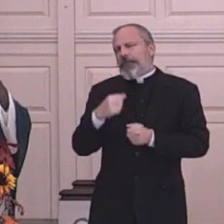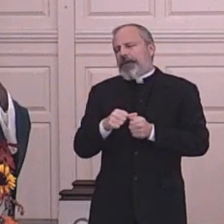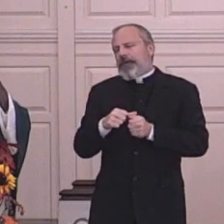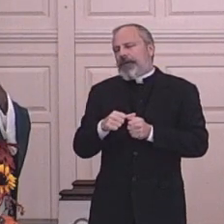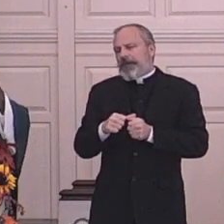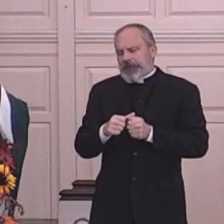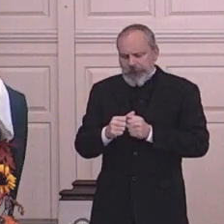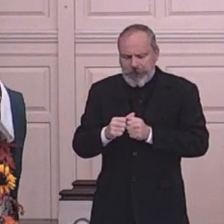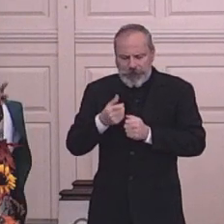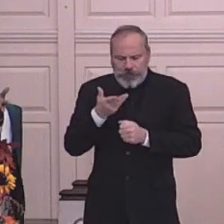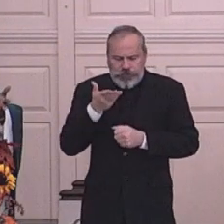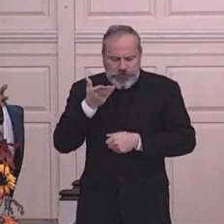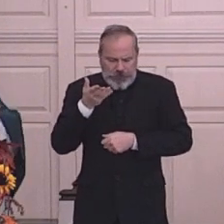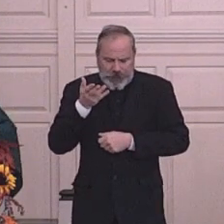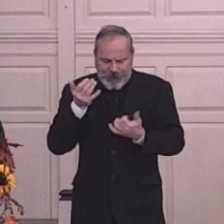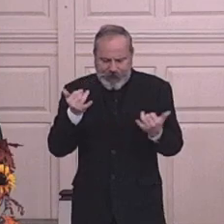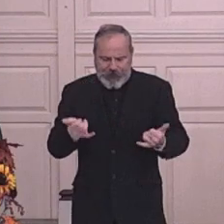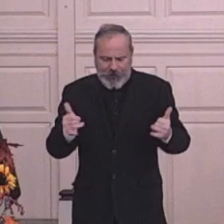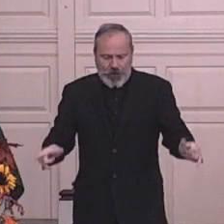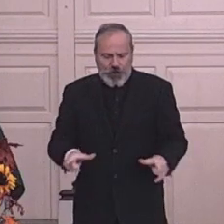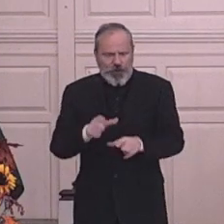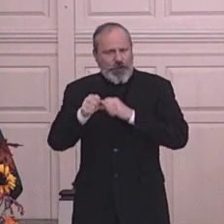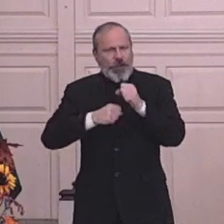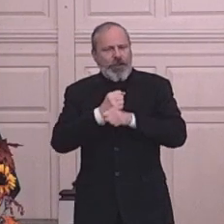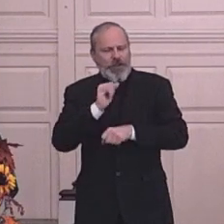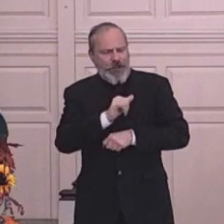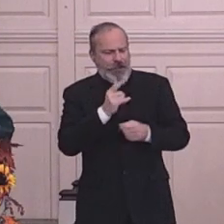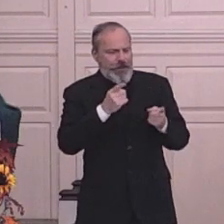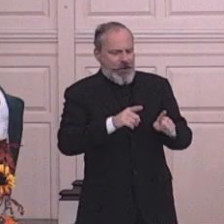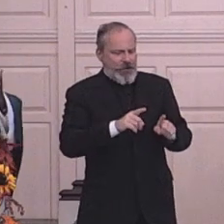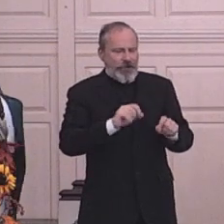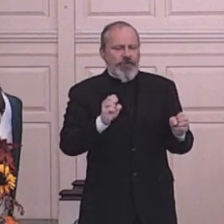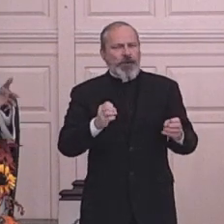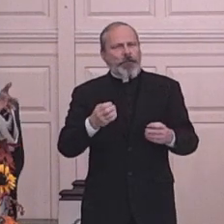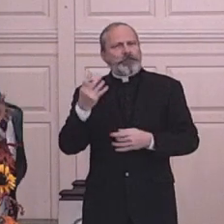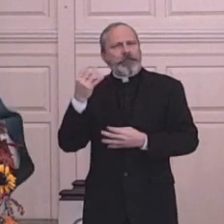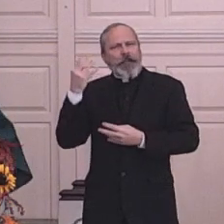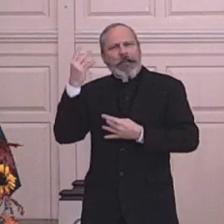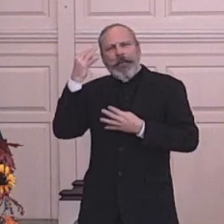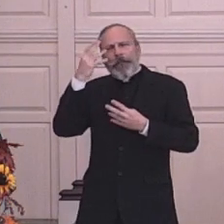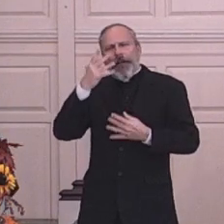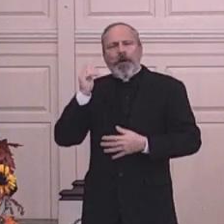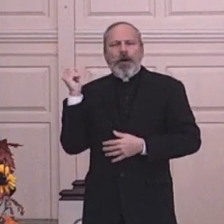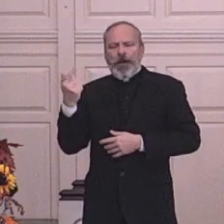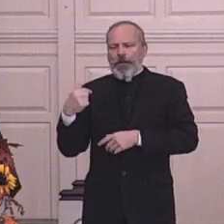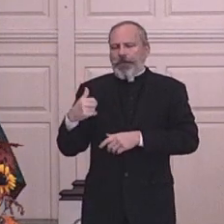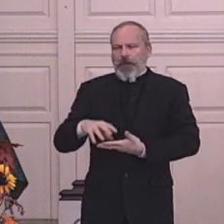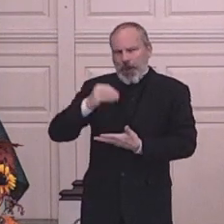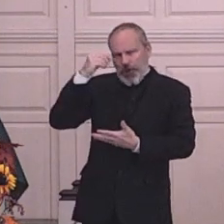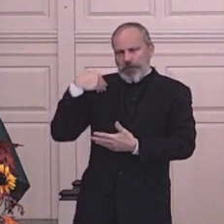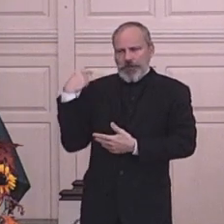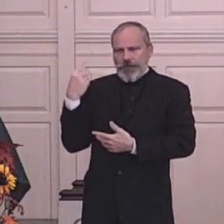during this liturgical year, this happened. And so taking stock of what we have learnt,